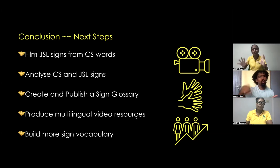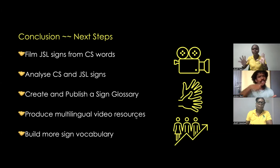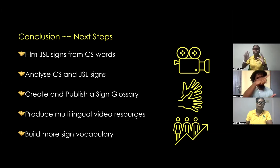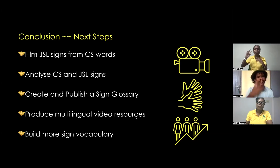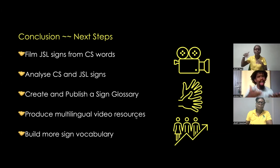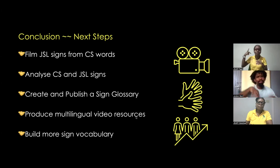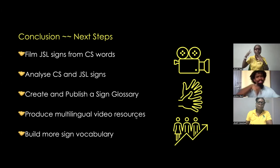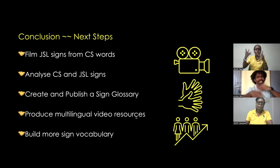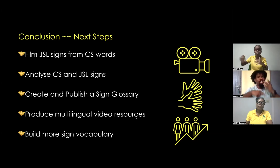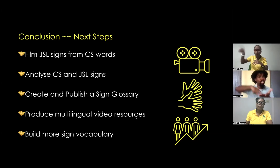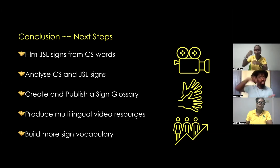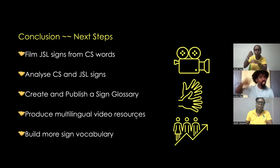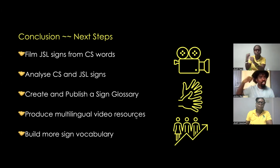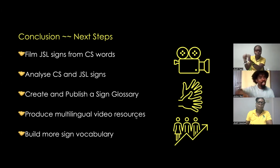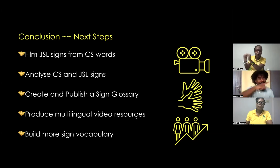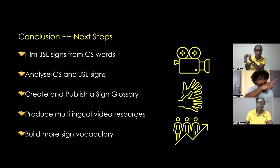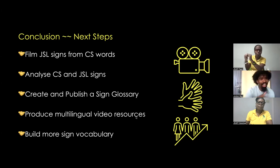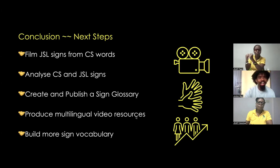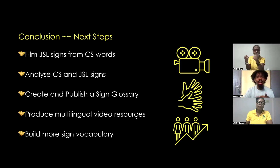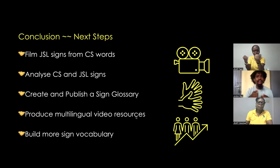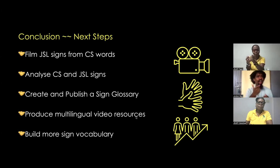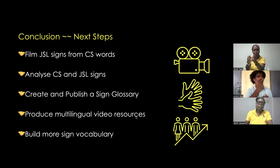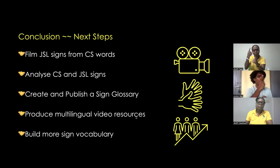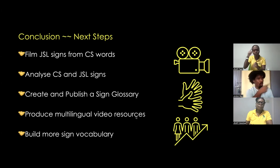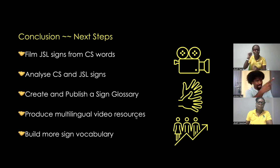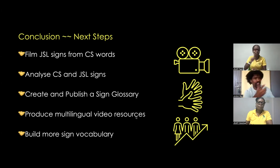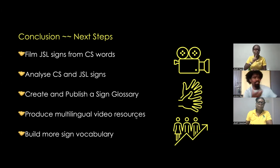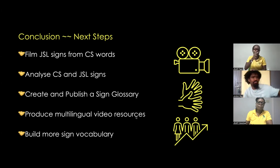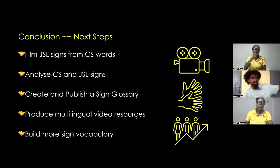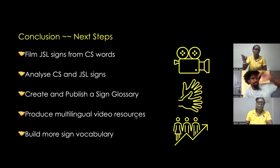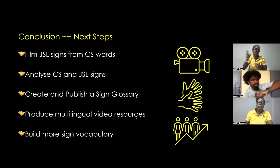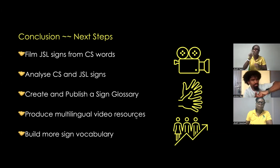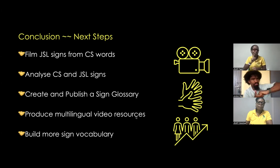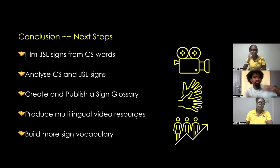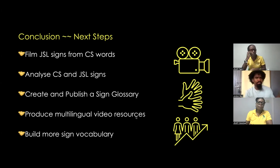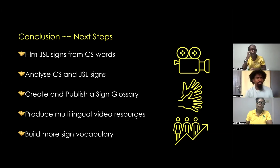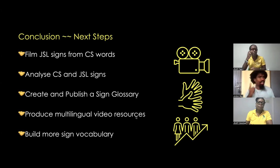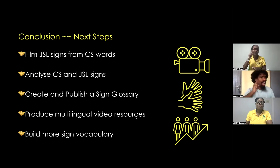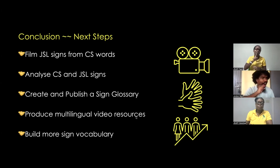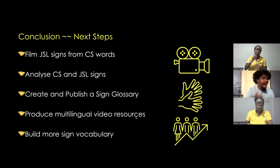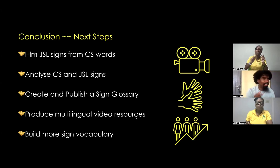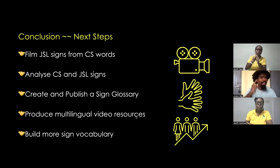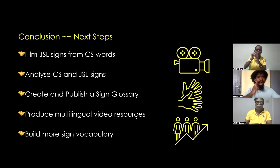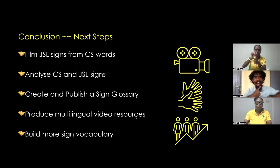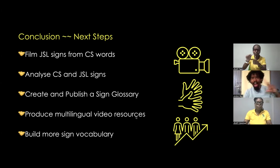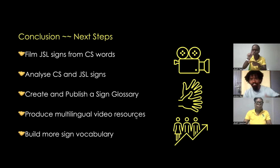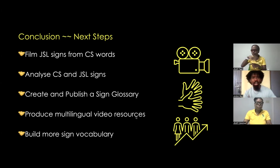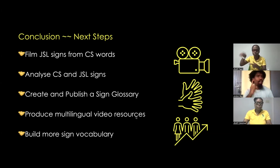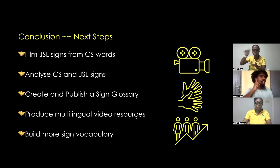schools. Teachers, the principals will work with them for support for the deaf, hard of hearing, deaf and blind,